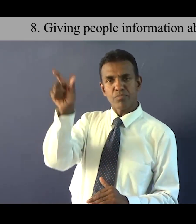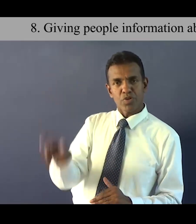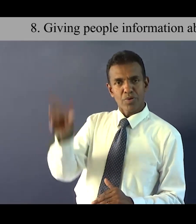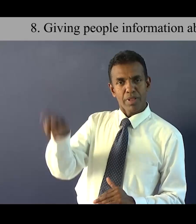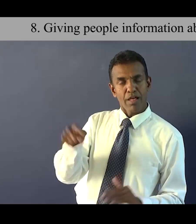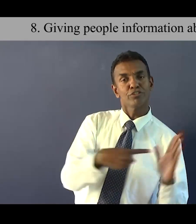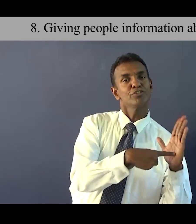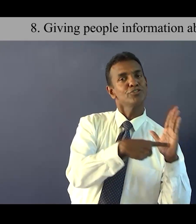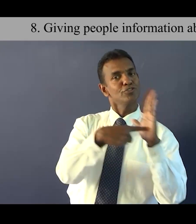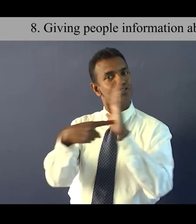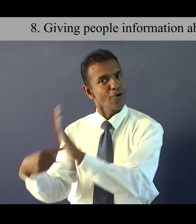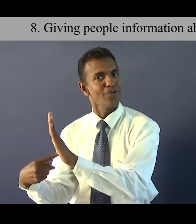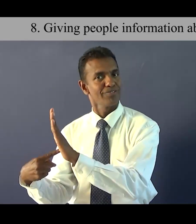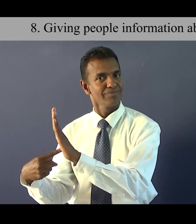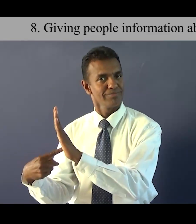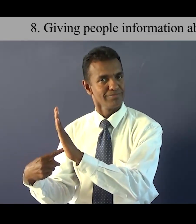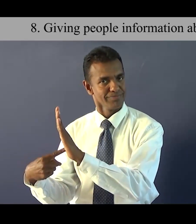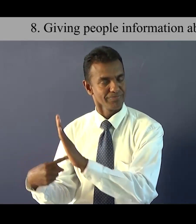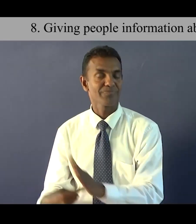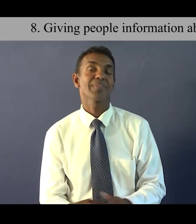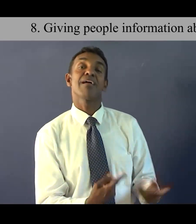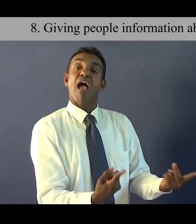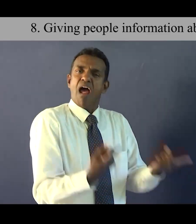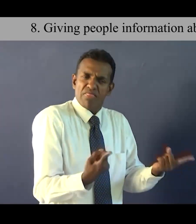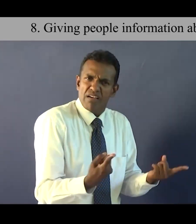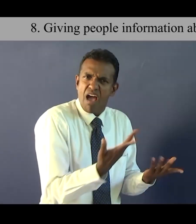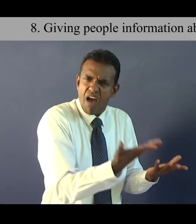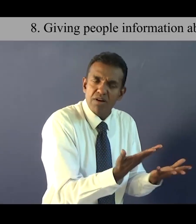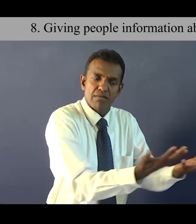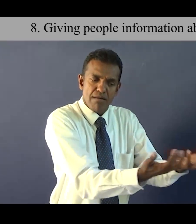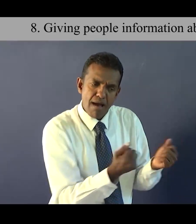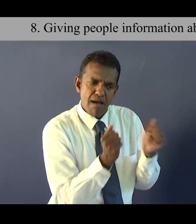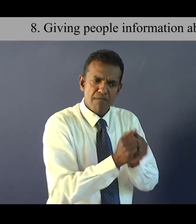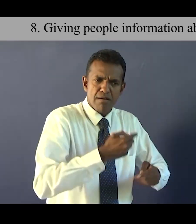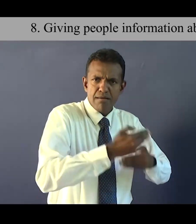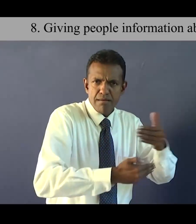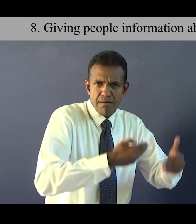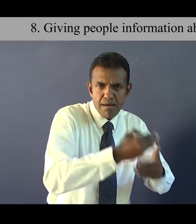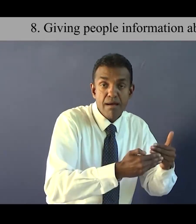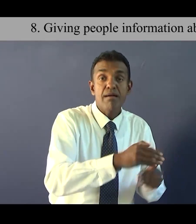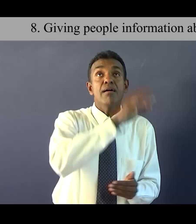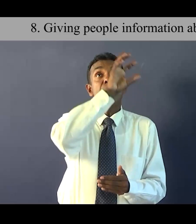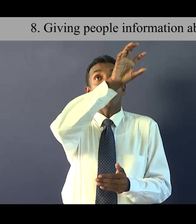some people think about disabled people's lives,